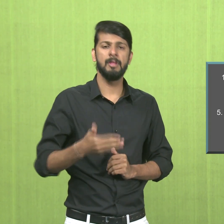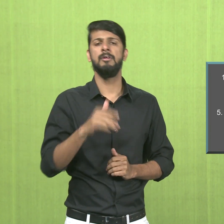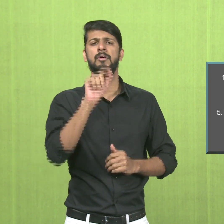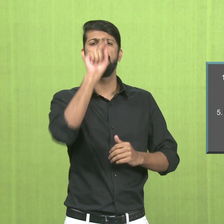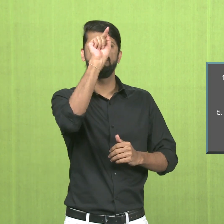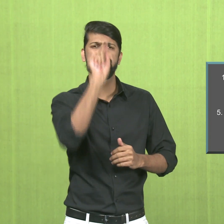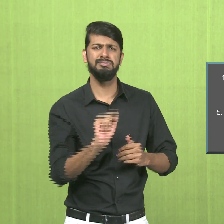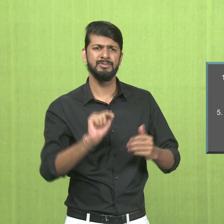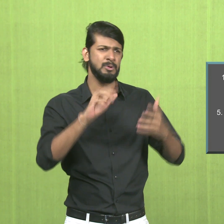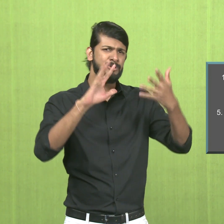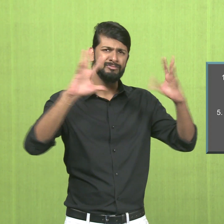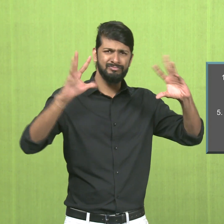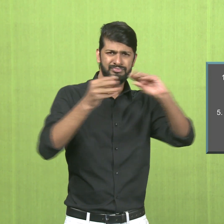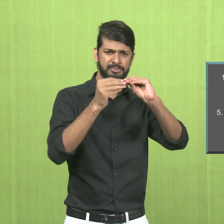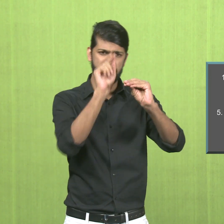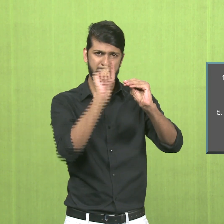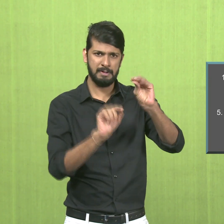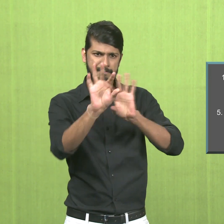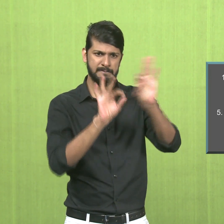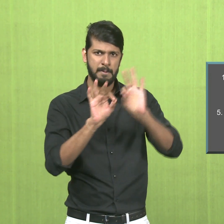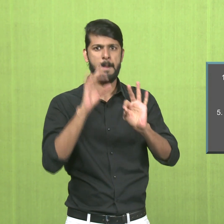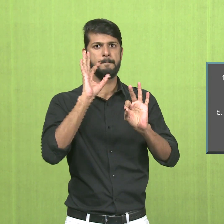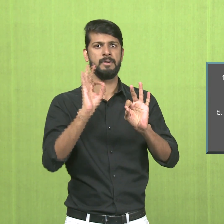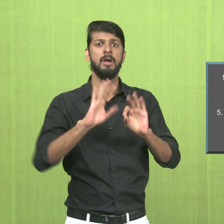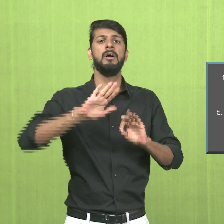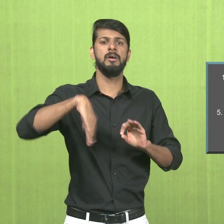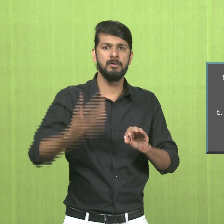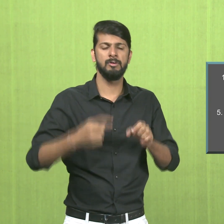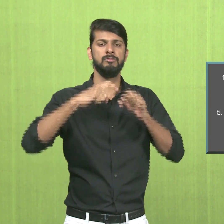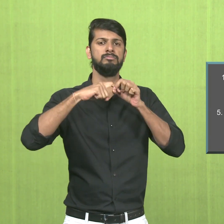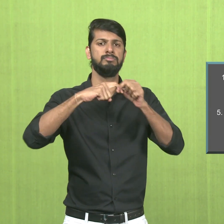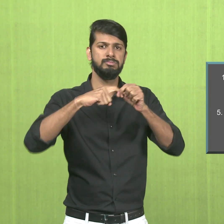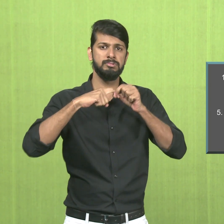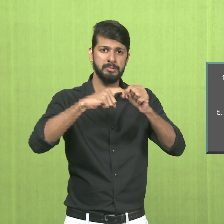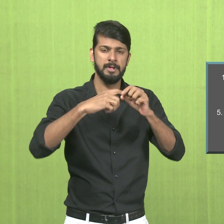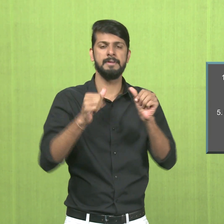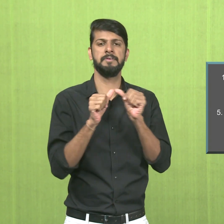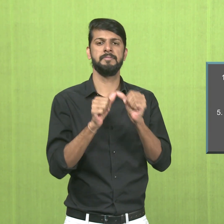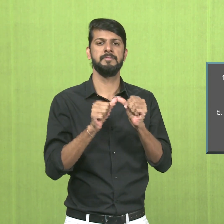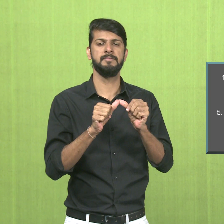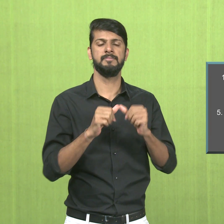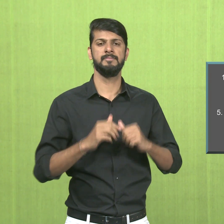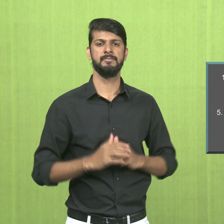After that, we are going to summarize the lesson and lastly the questions and